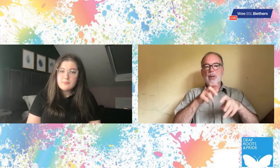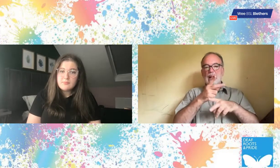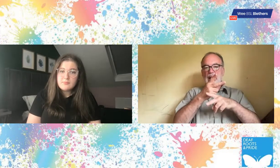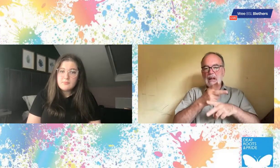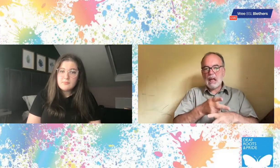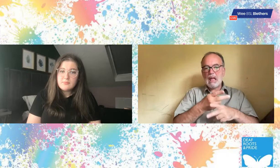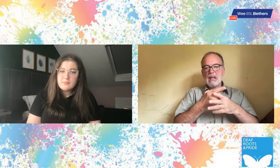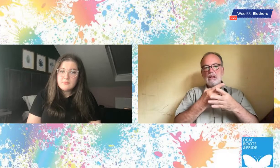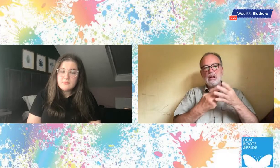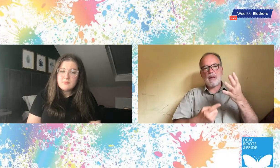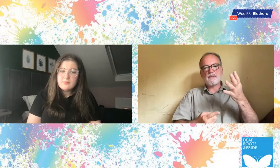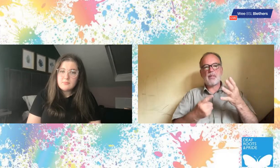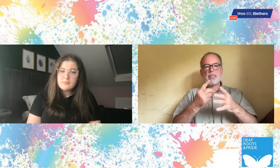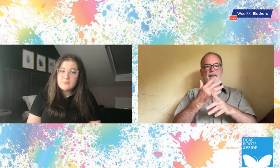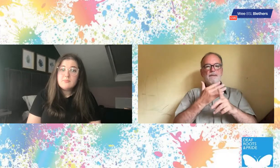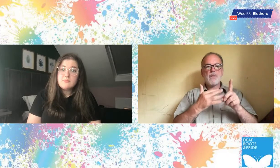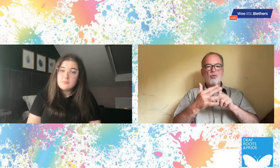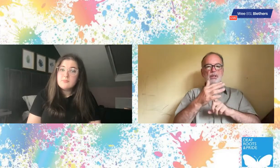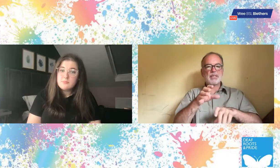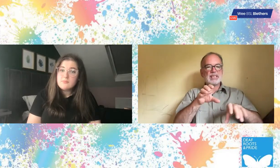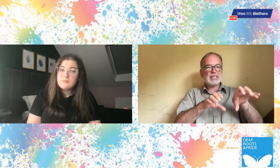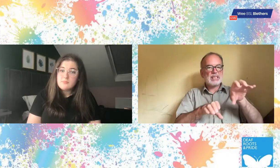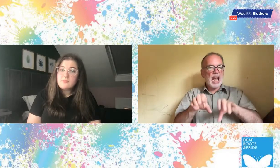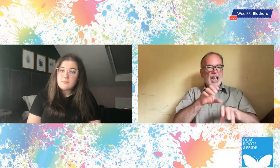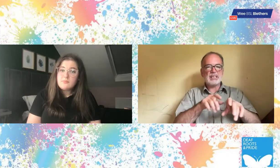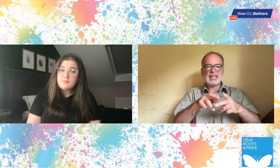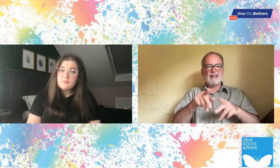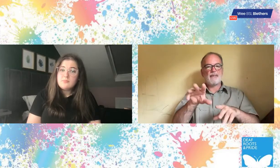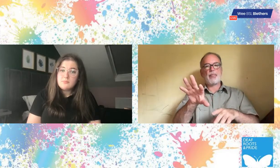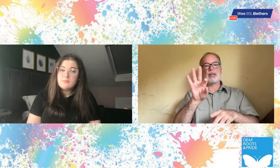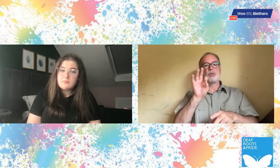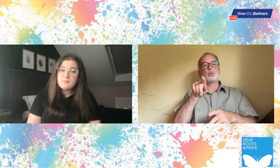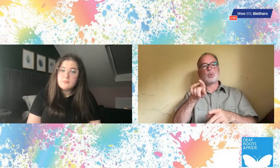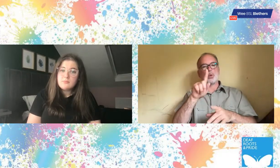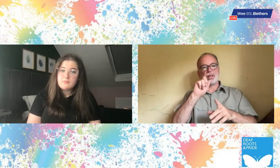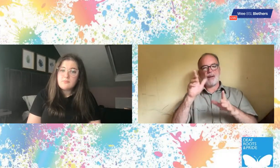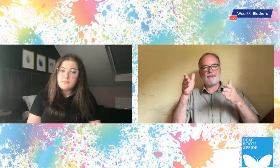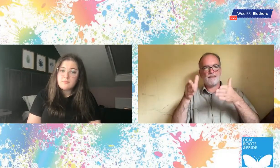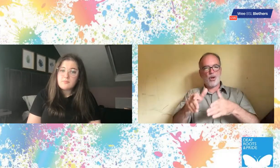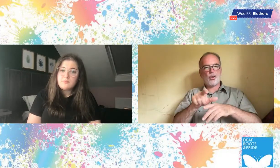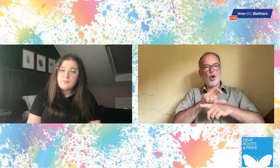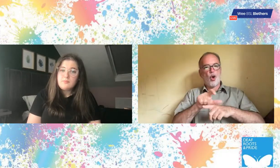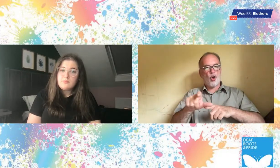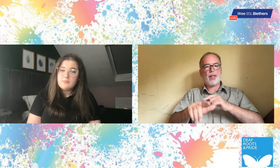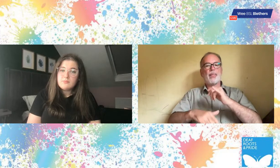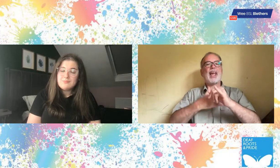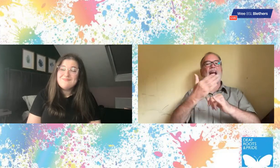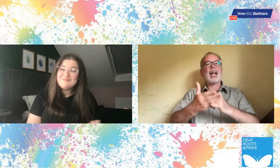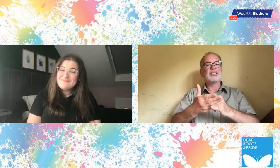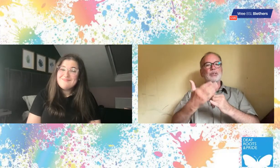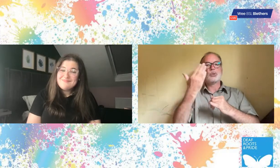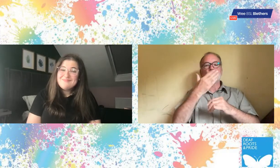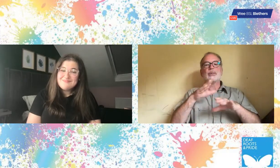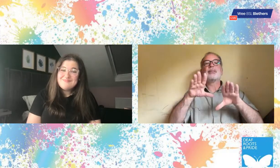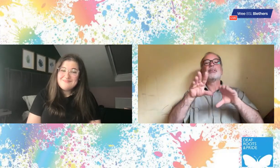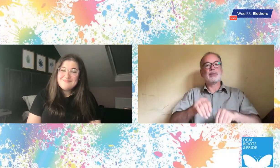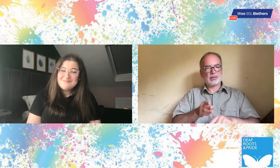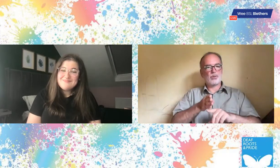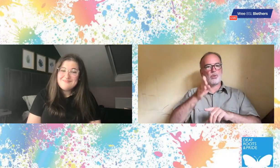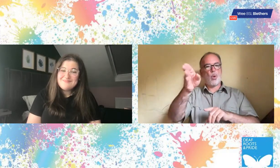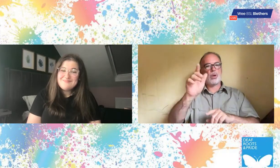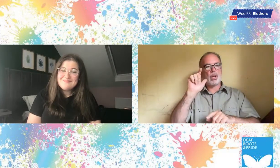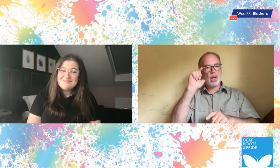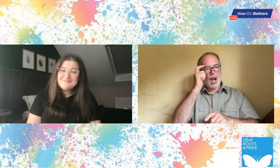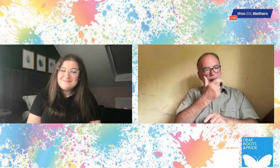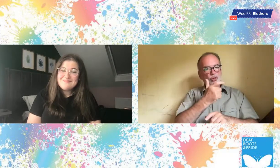topics, um, like animal care, zoology, if you can find it, environmental science. Choose those kinds of things. Focus on